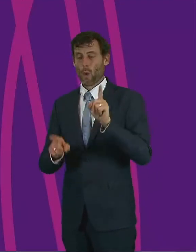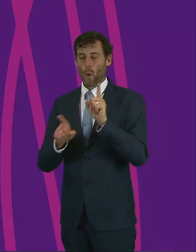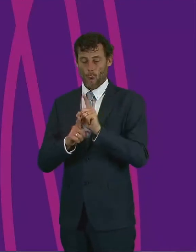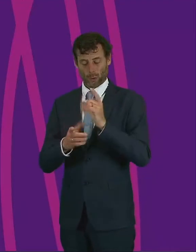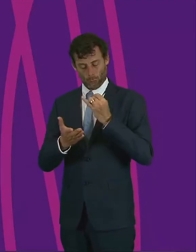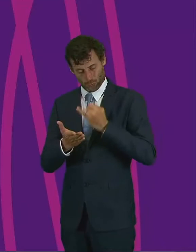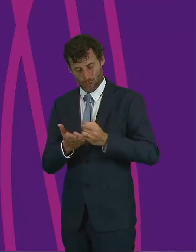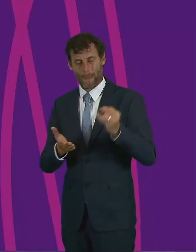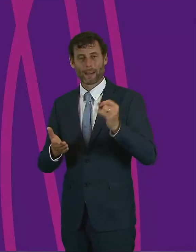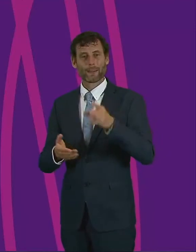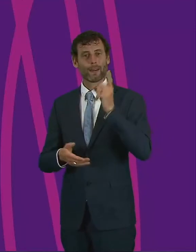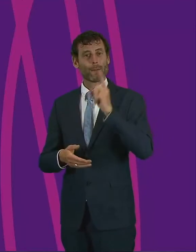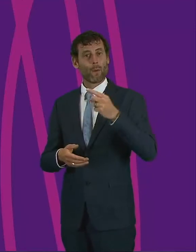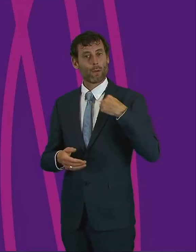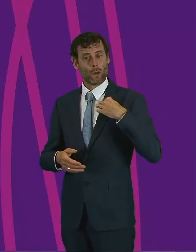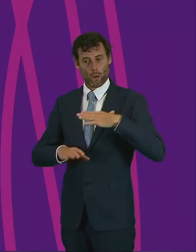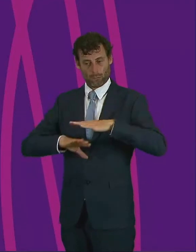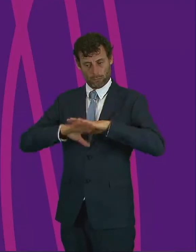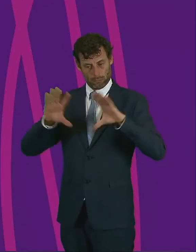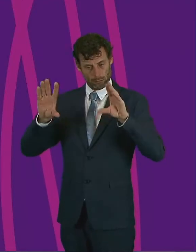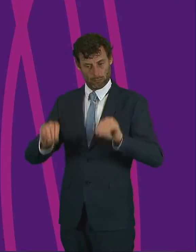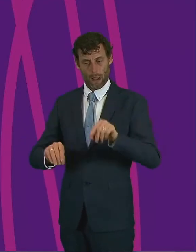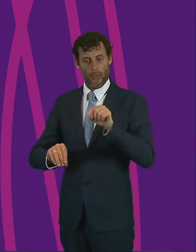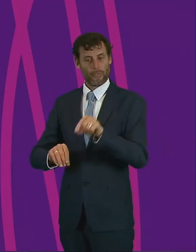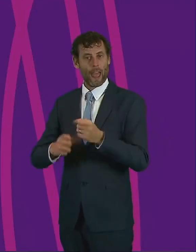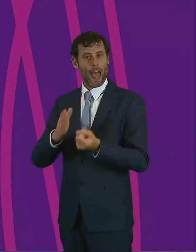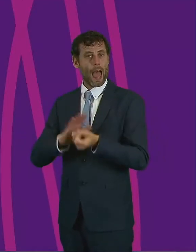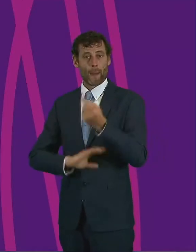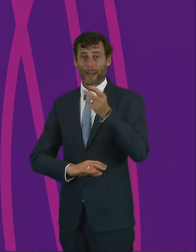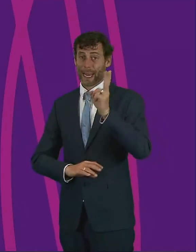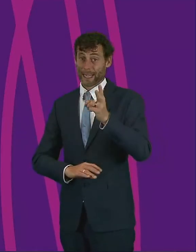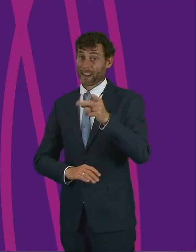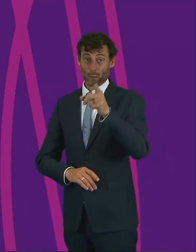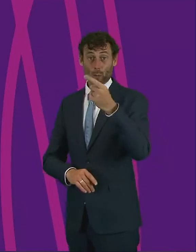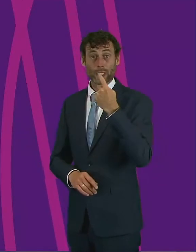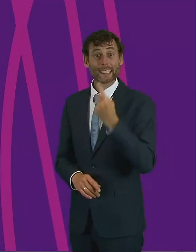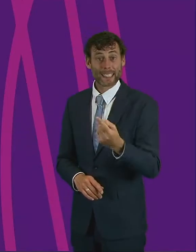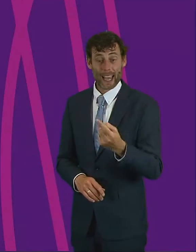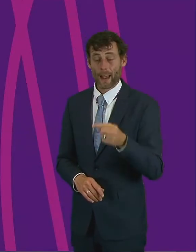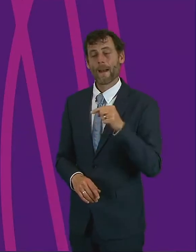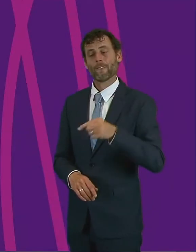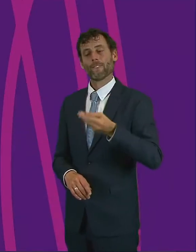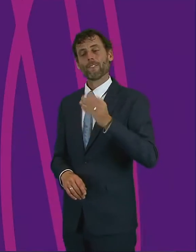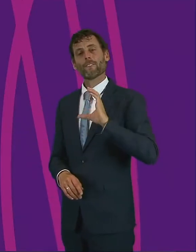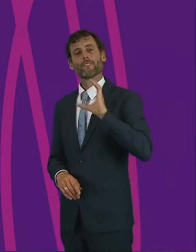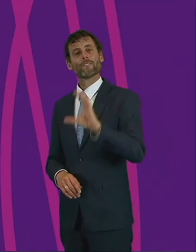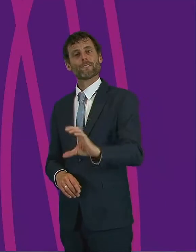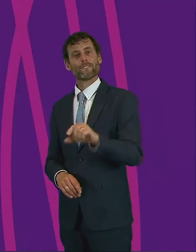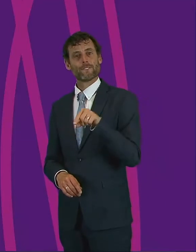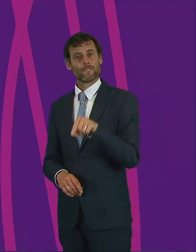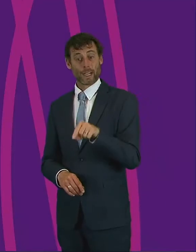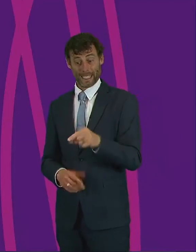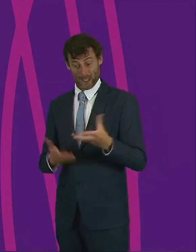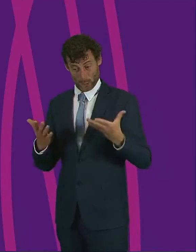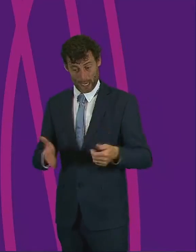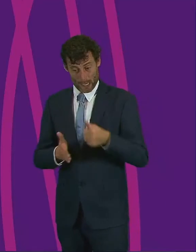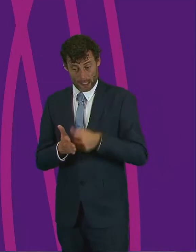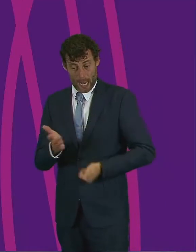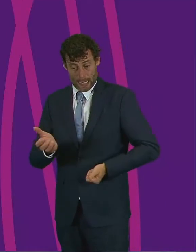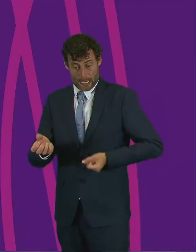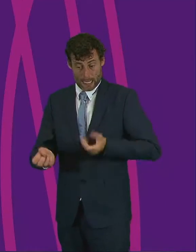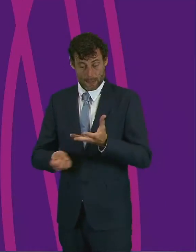precisely what we want to prevent a repeat of. And in terms of the funding that is being made available today,